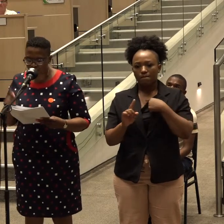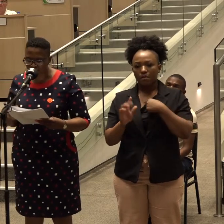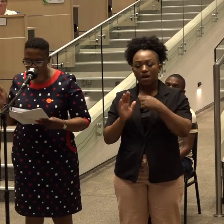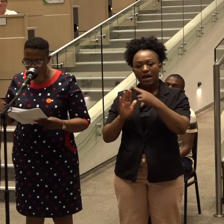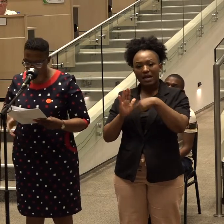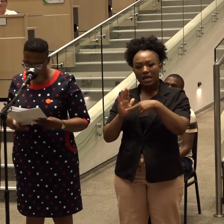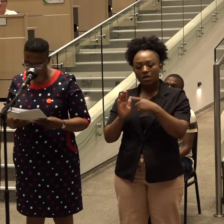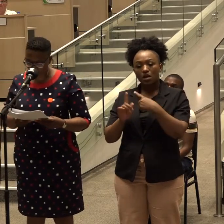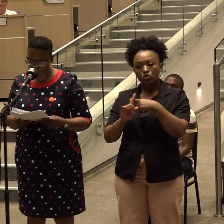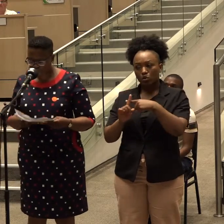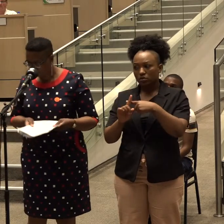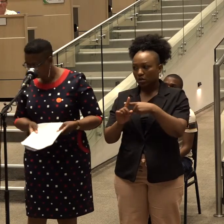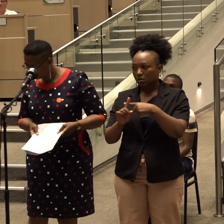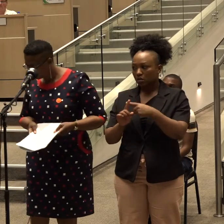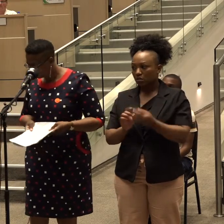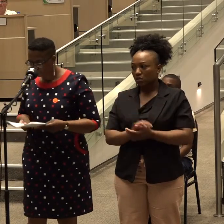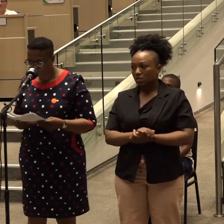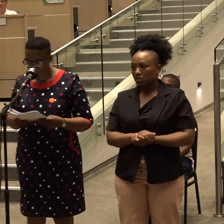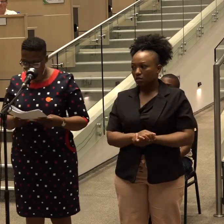foreign